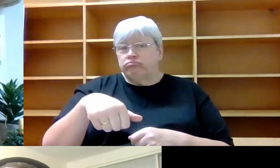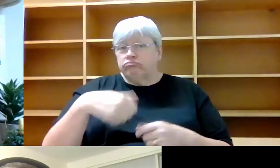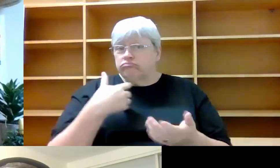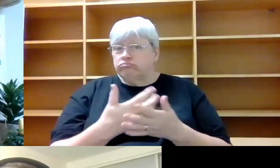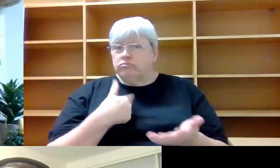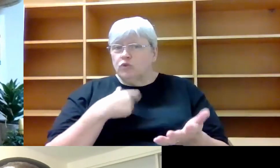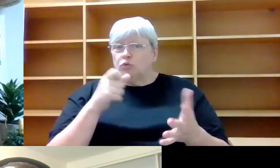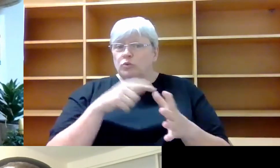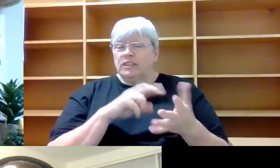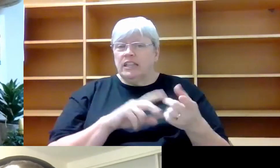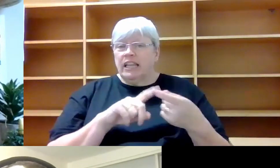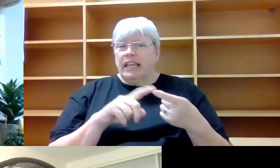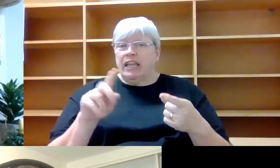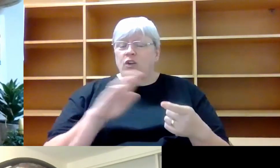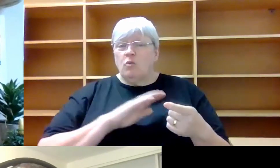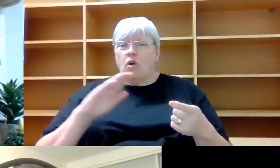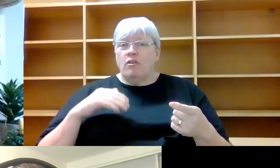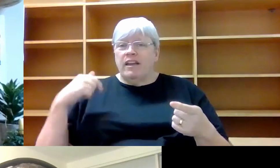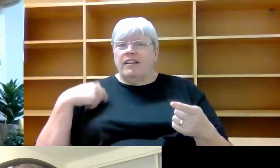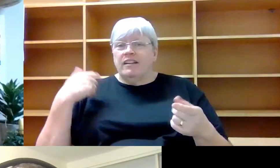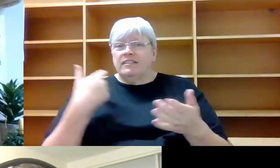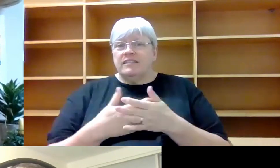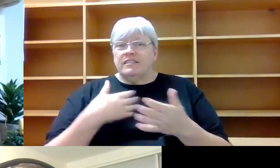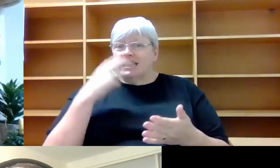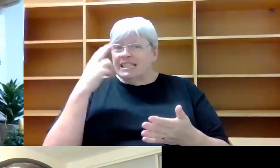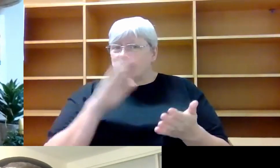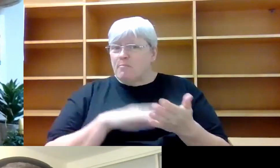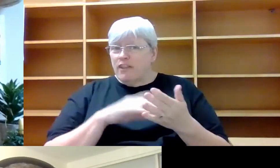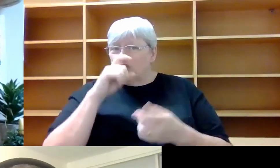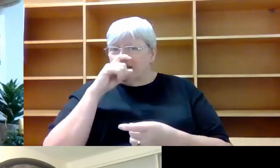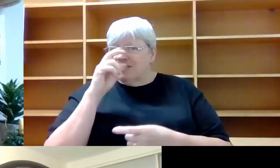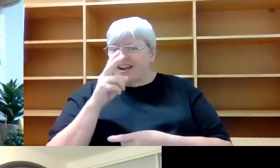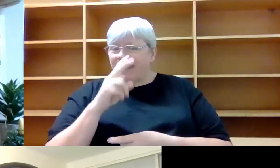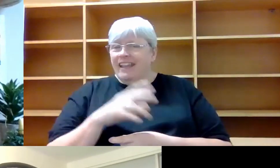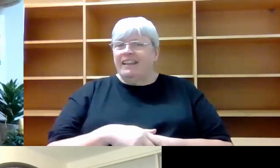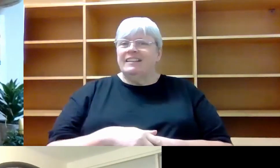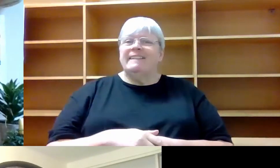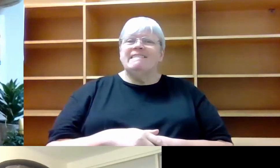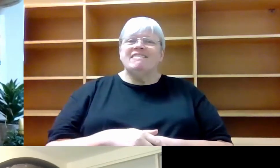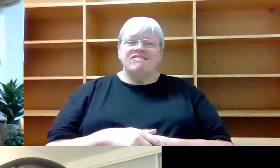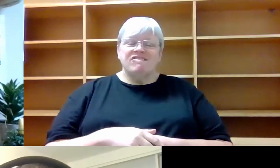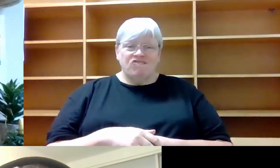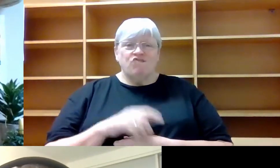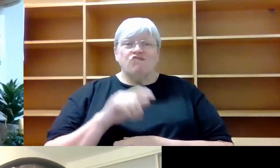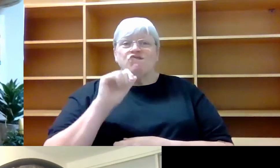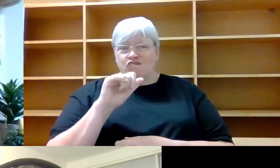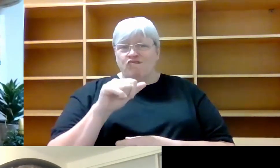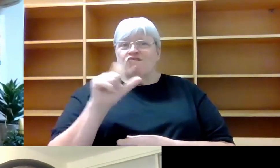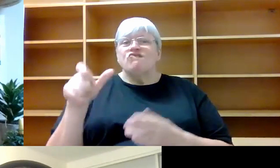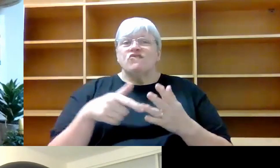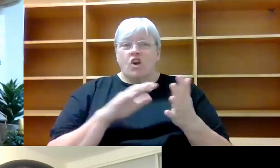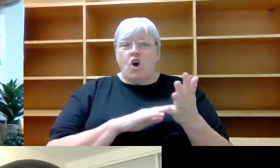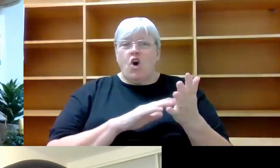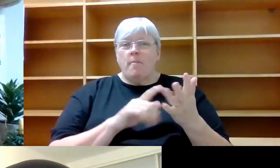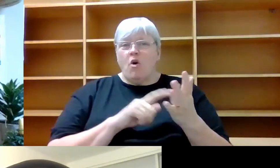in the mountains. Does Moa ever see his mother and sister again? Well, I can steer you towards Kenosha or the Caribbean, which is